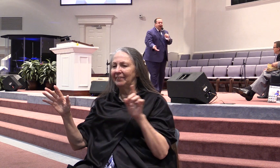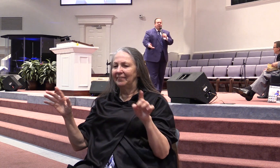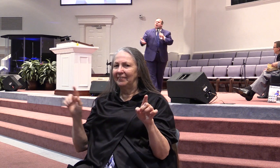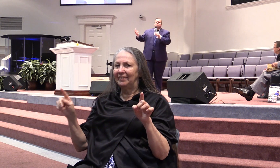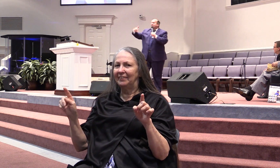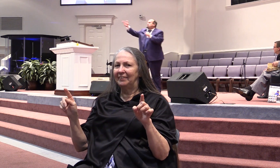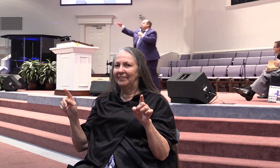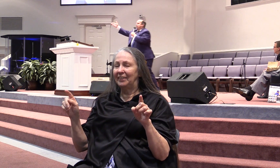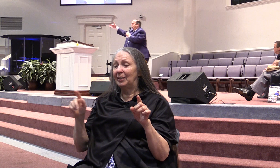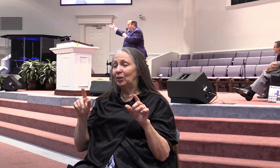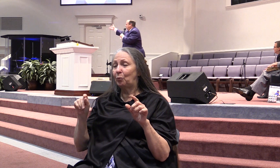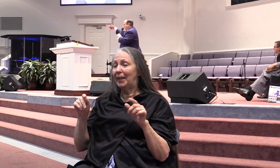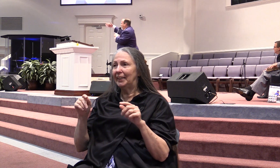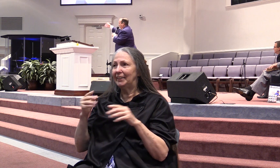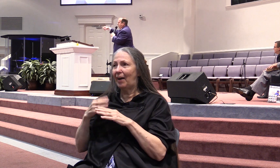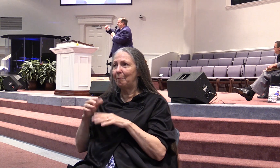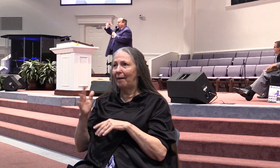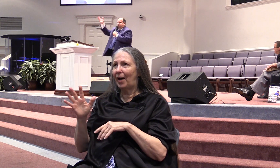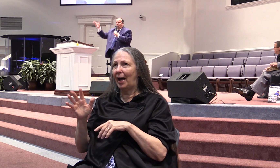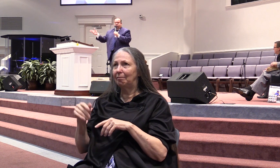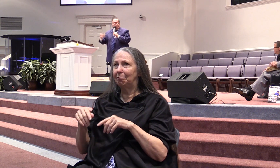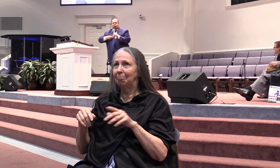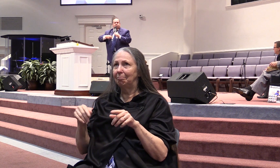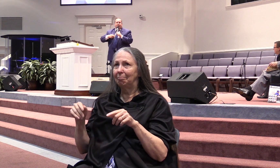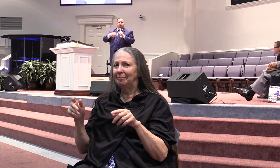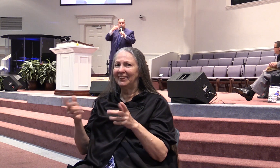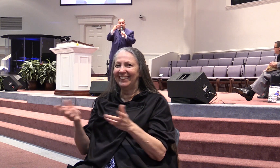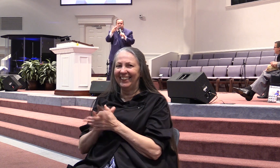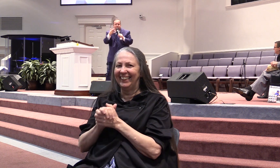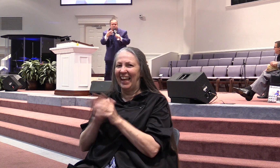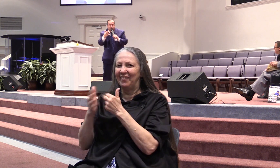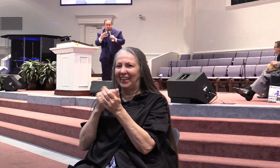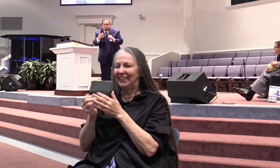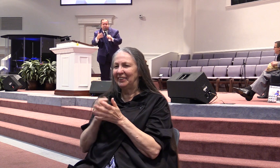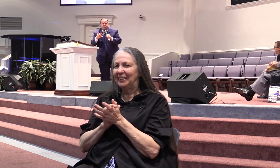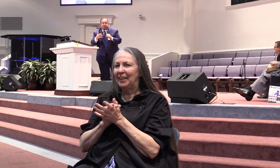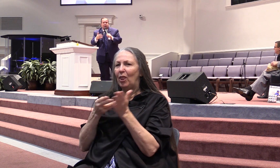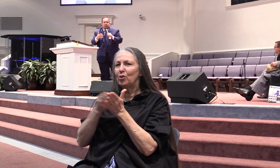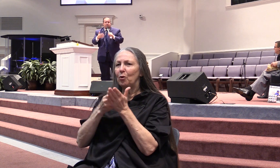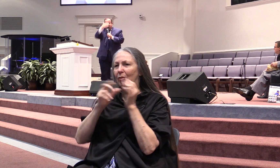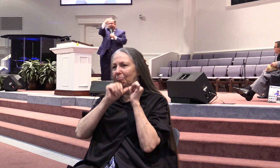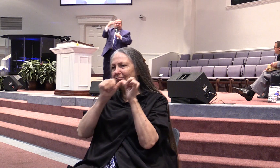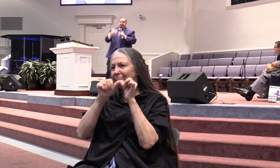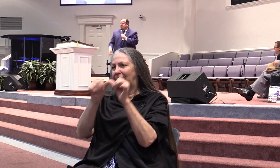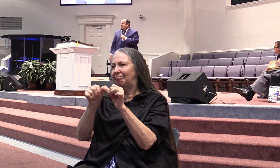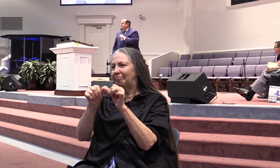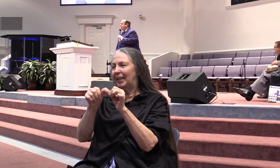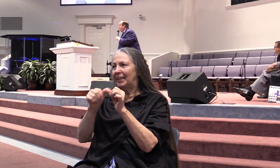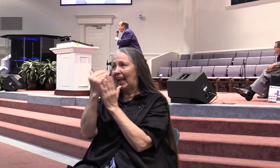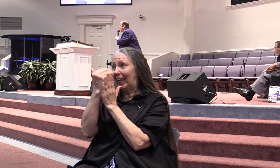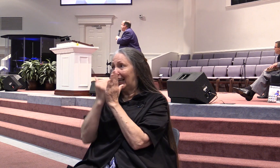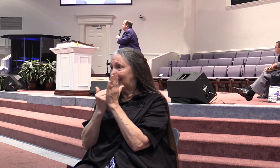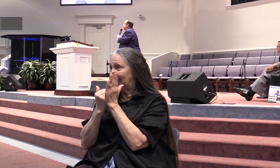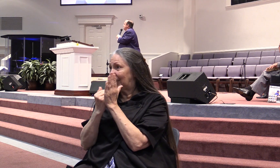Deuteronomy 5. There's individual verses elsewhere in the Bible, of course, all over the Bible, that reiterate those truths. But to find a list of them,